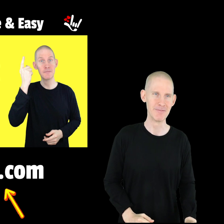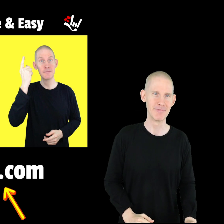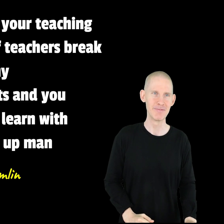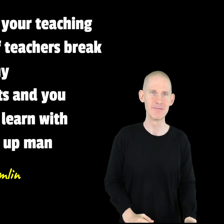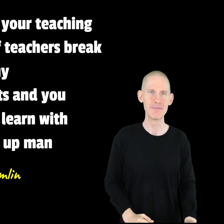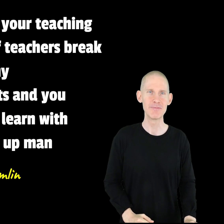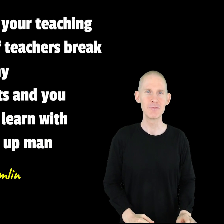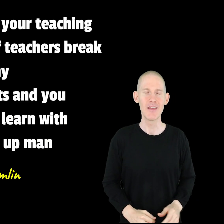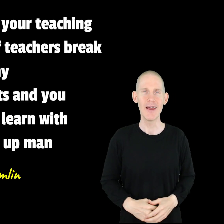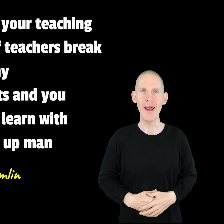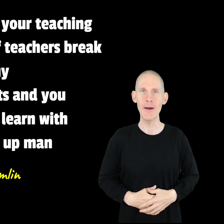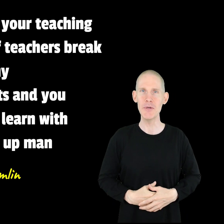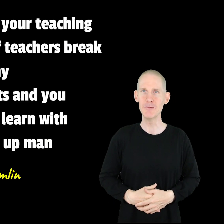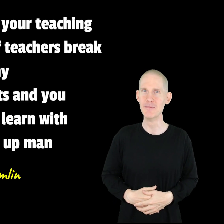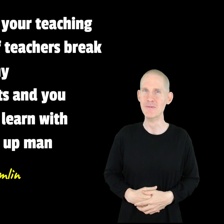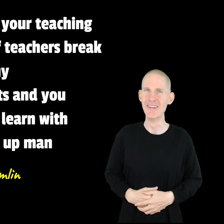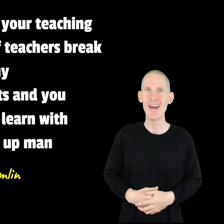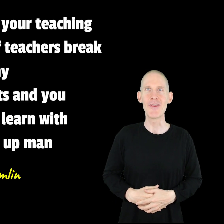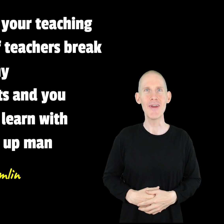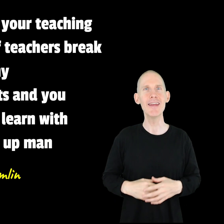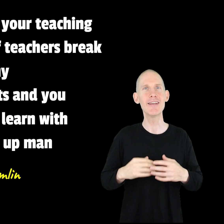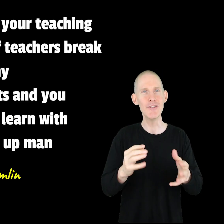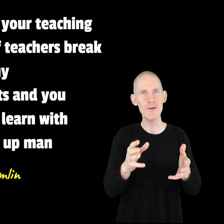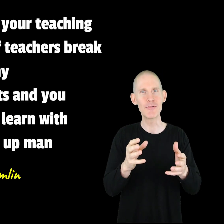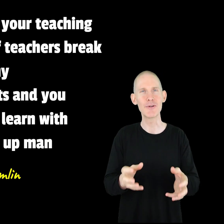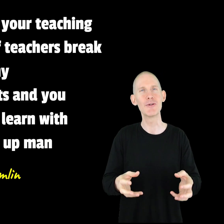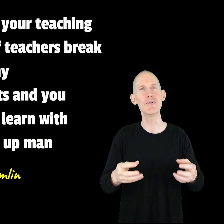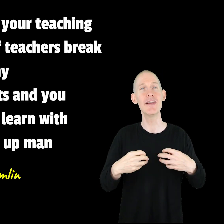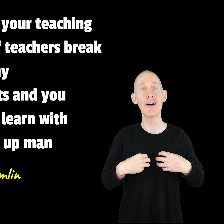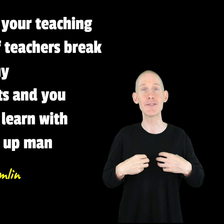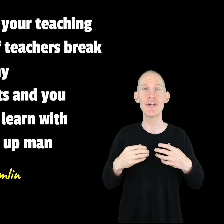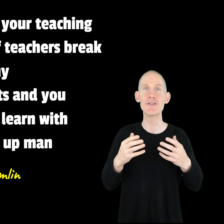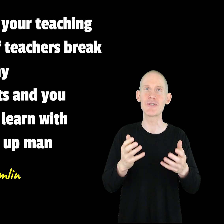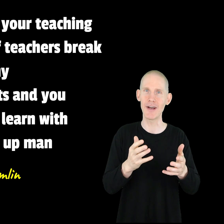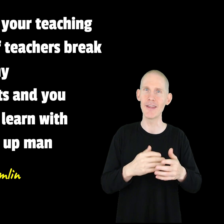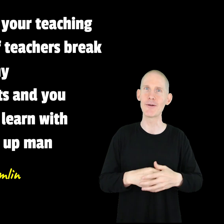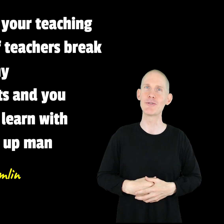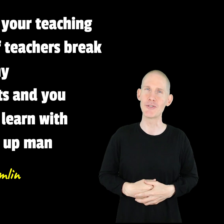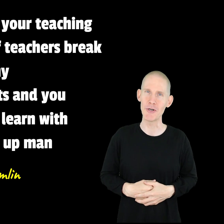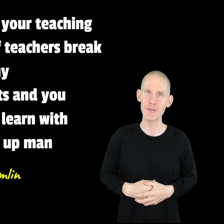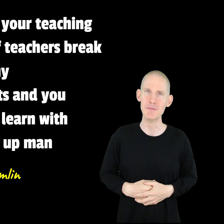Abby, thank you for including us in your sign language journey.